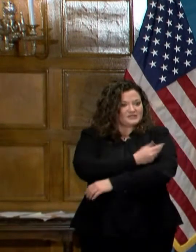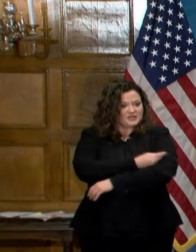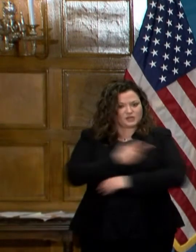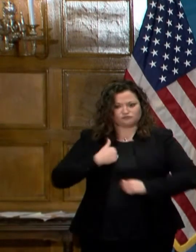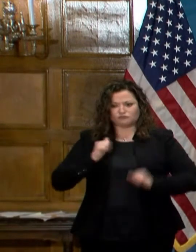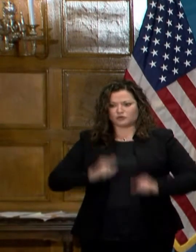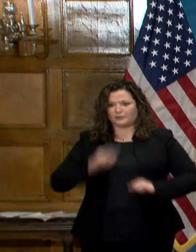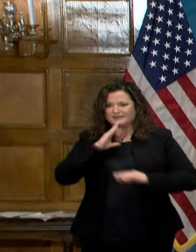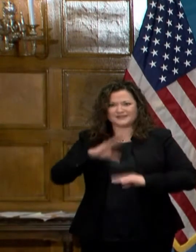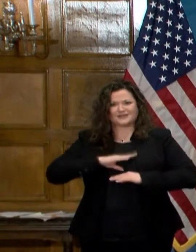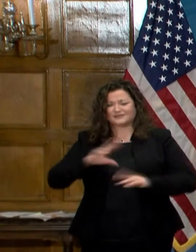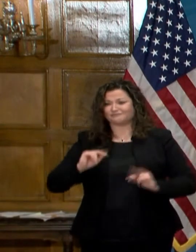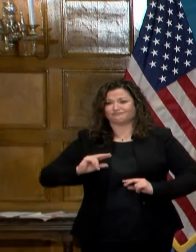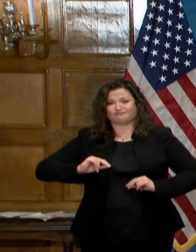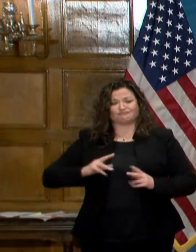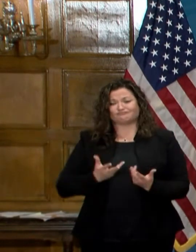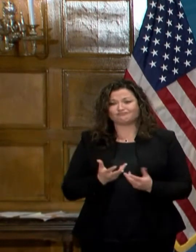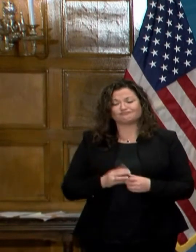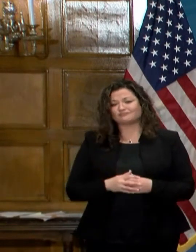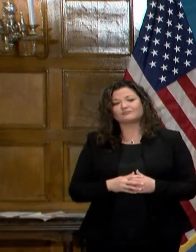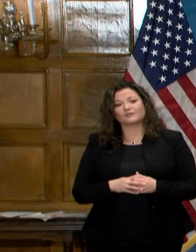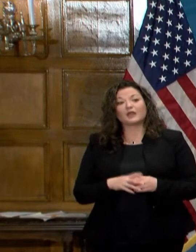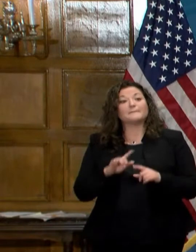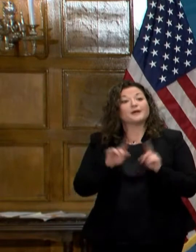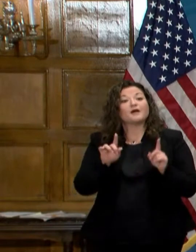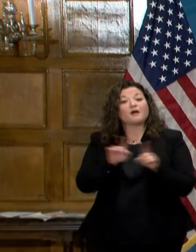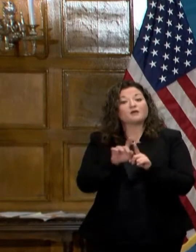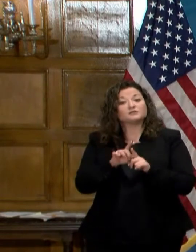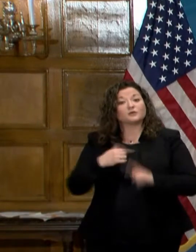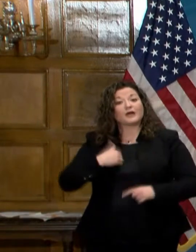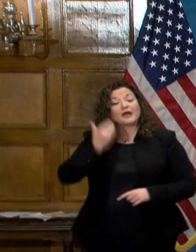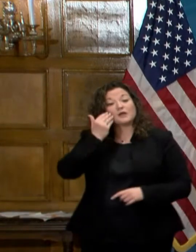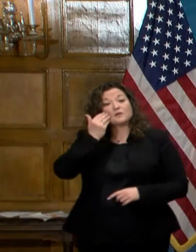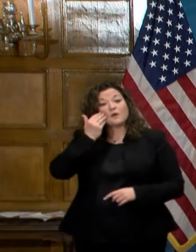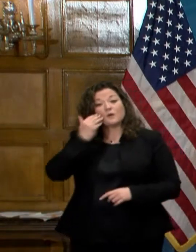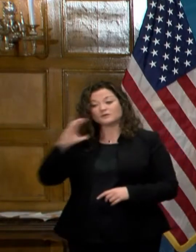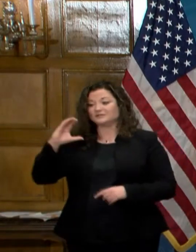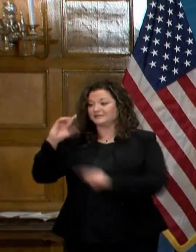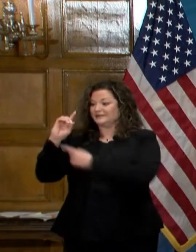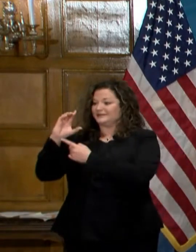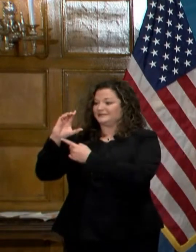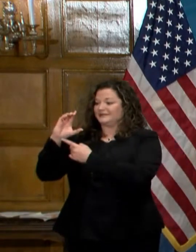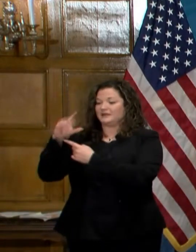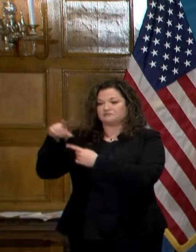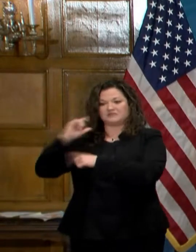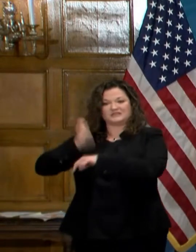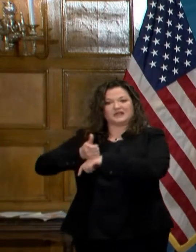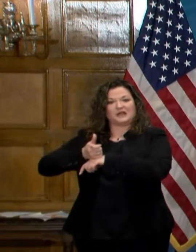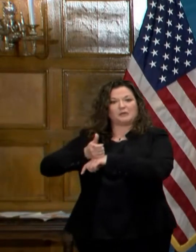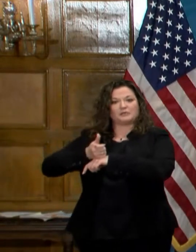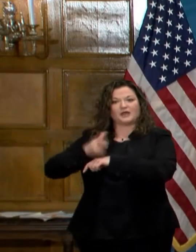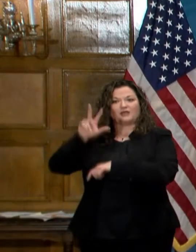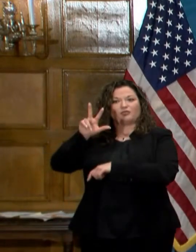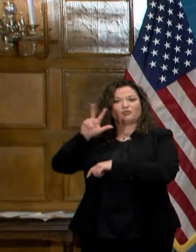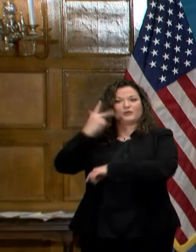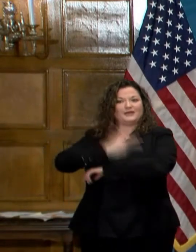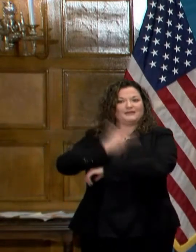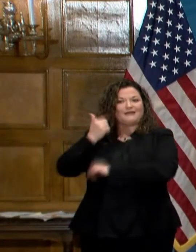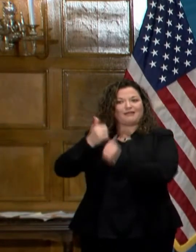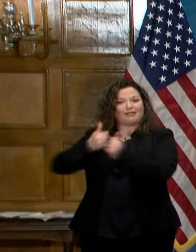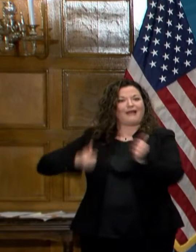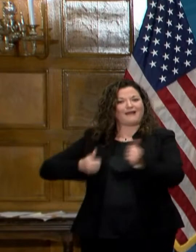it. But I also know that the CDC set up a 3-day lag in